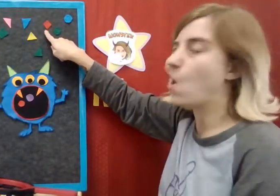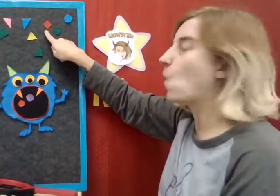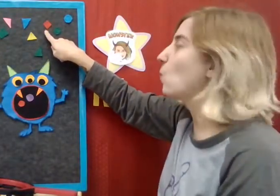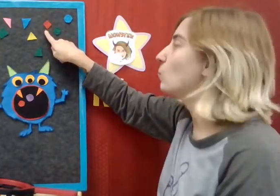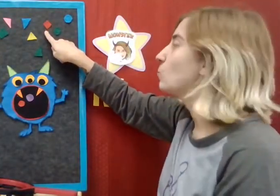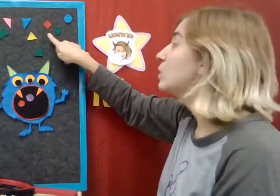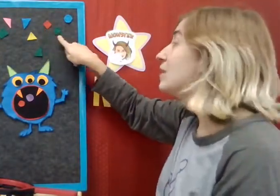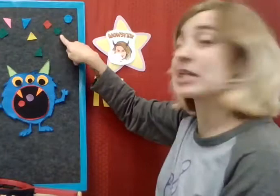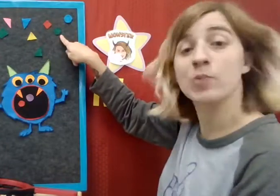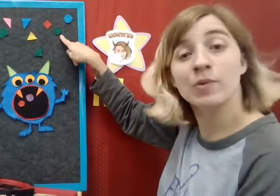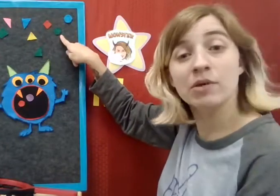No. This one round?